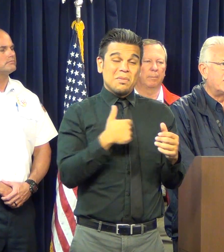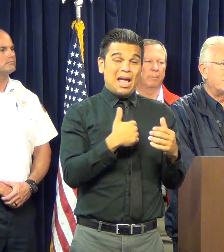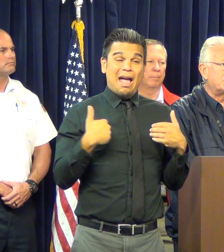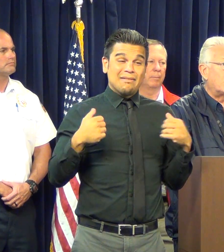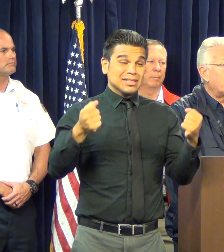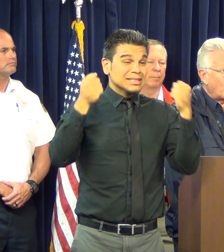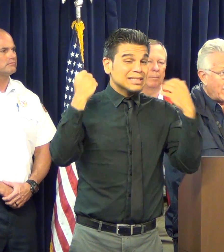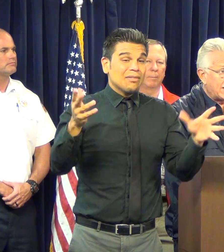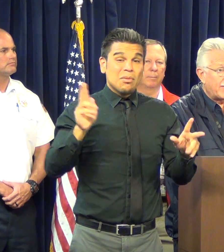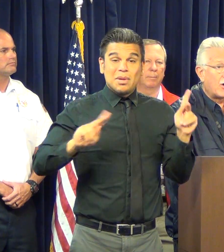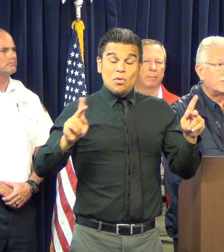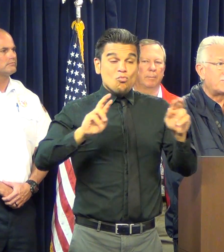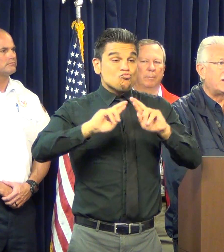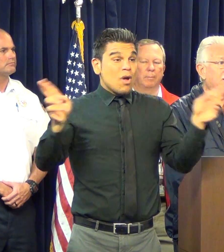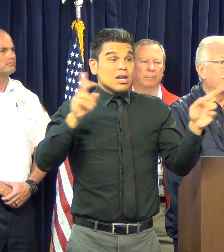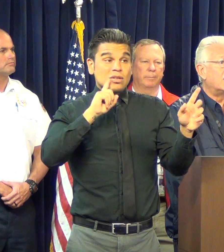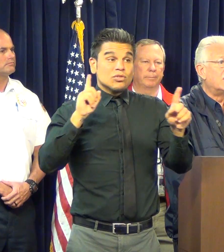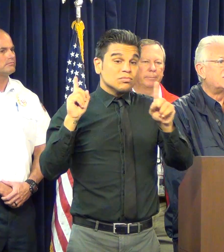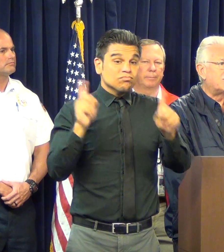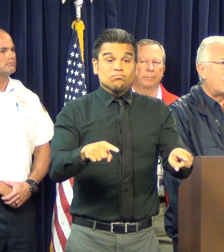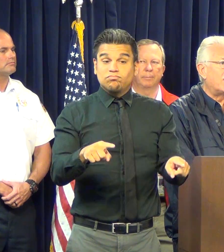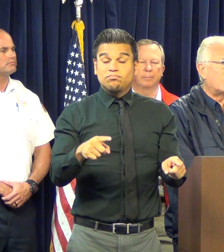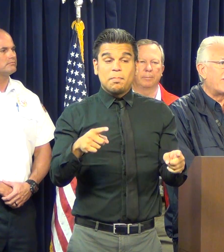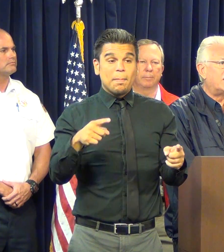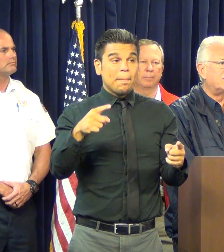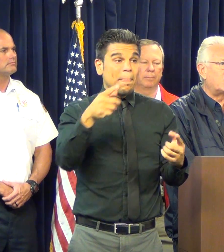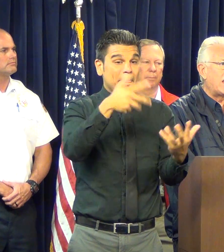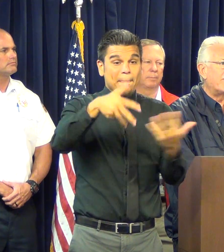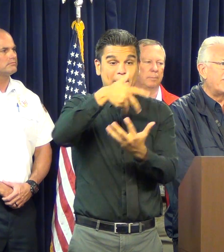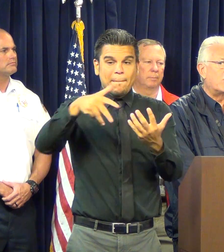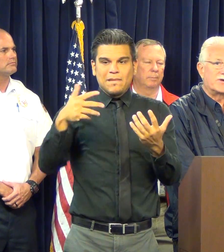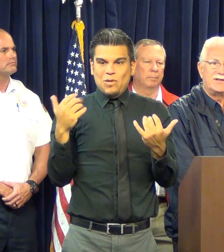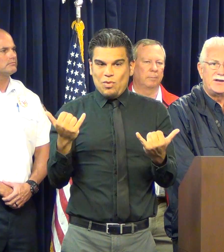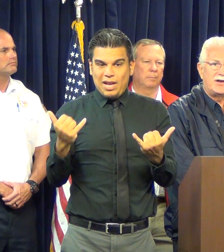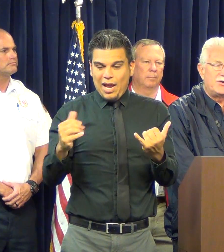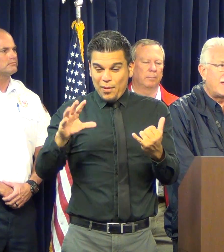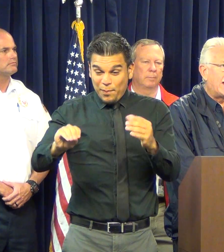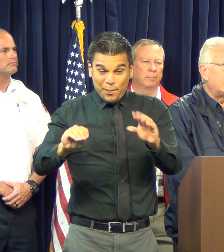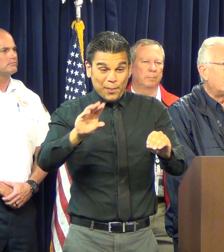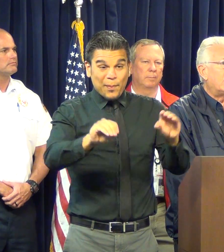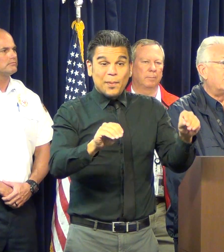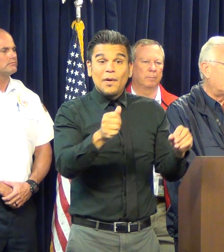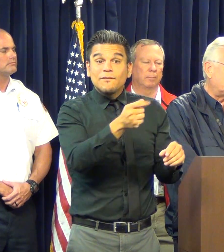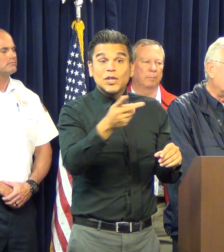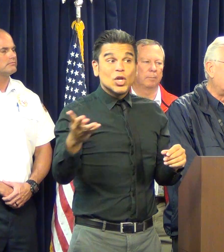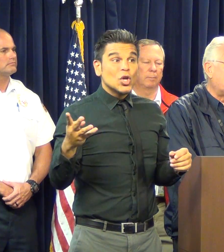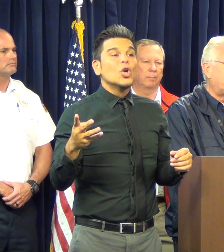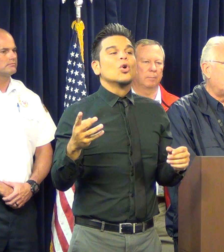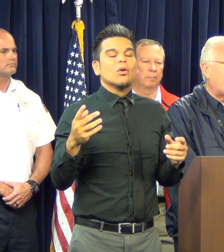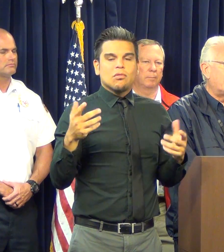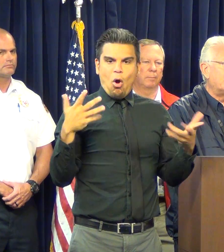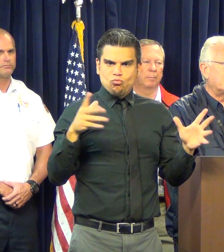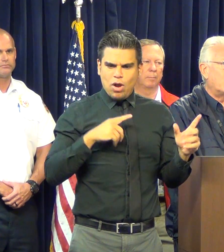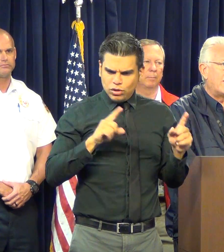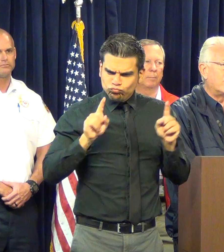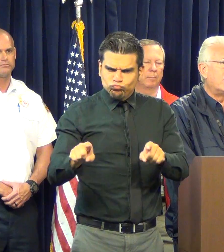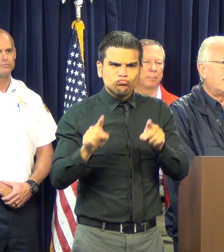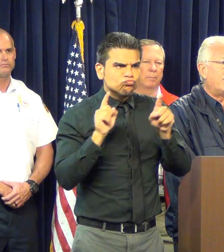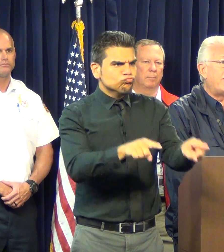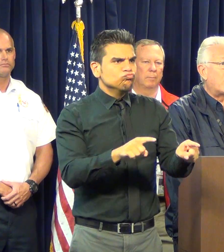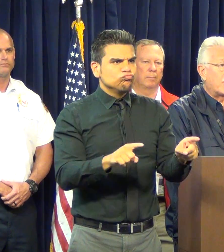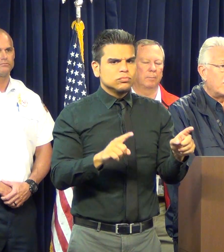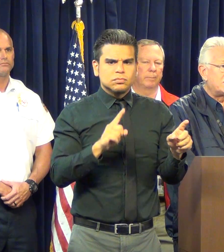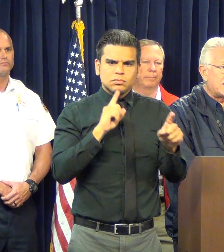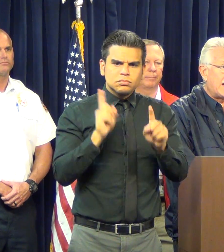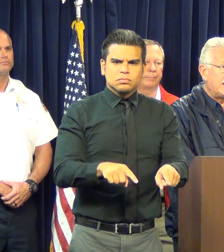to respond to the storm. Right now, they are responding to the small number of outages we have, and they will continue to do that until it's unsafe to do that based on weather.